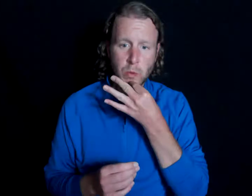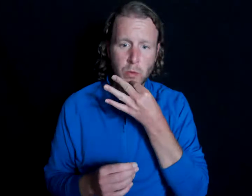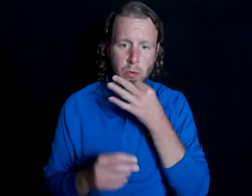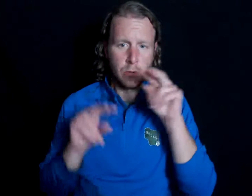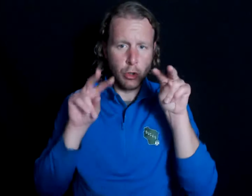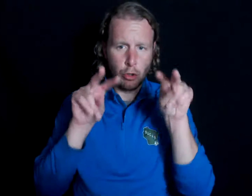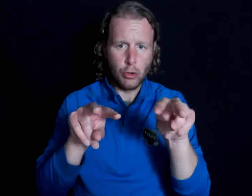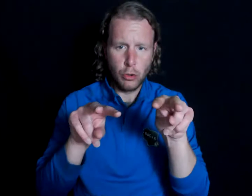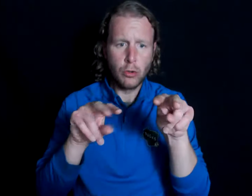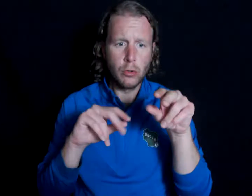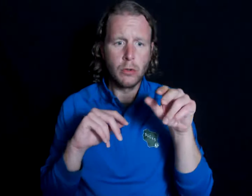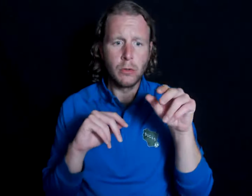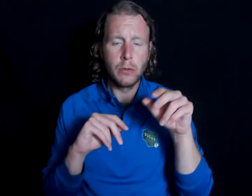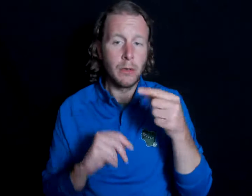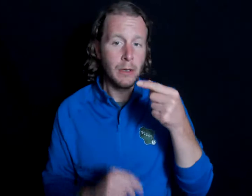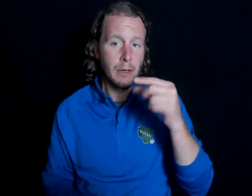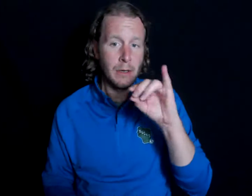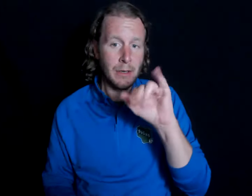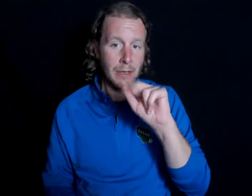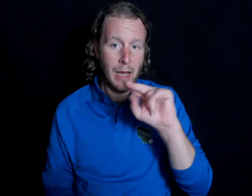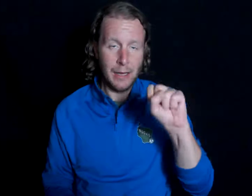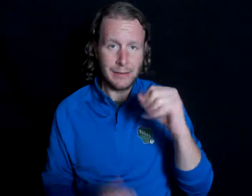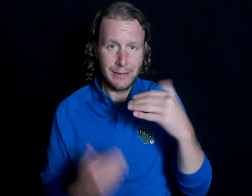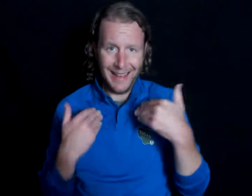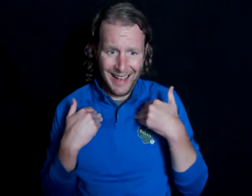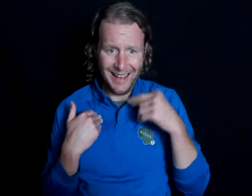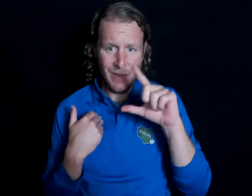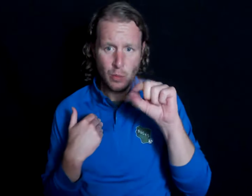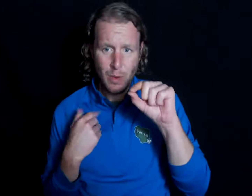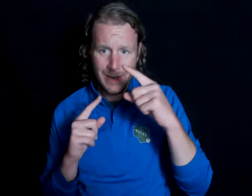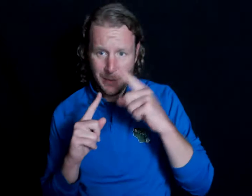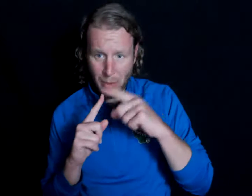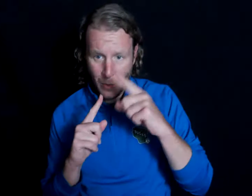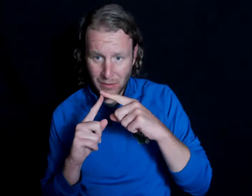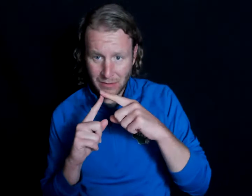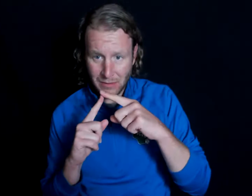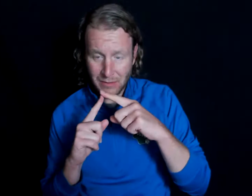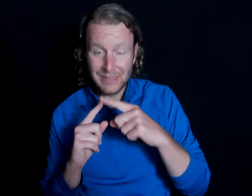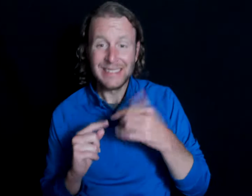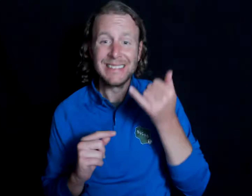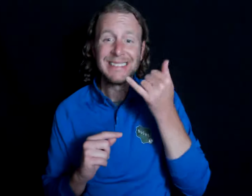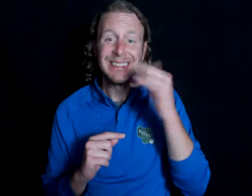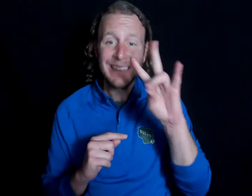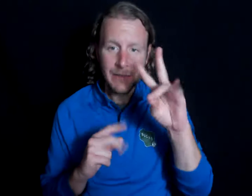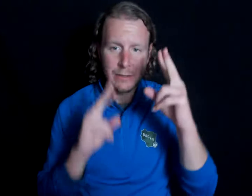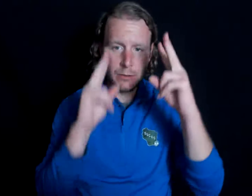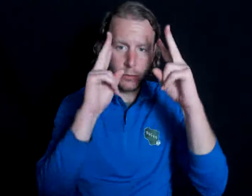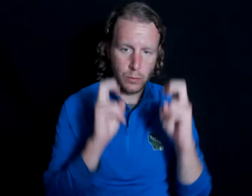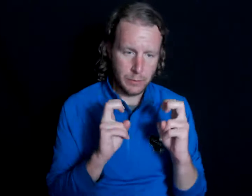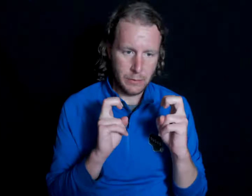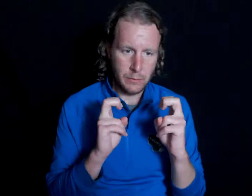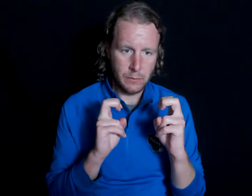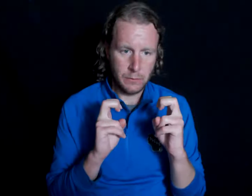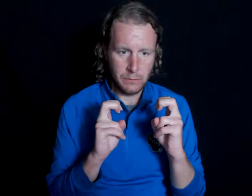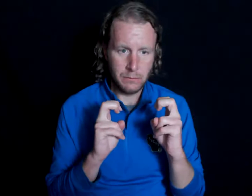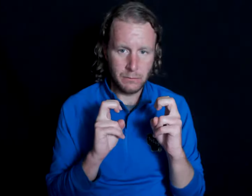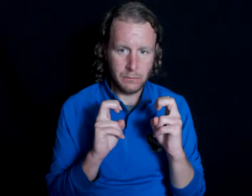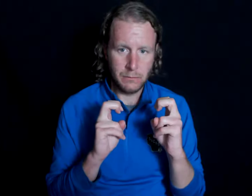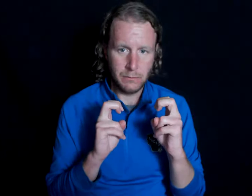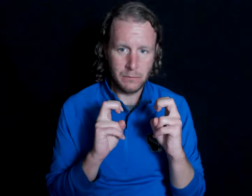Giannis has got 20 points now. He's got 17 rebounds. You know the only other player in Bucks